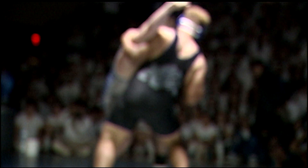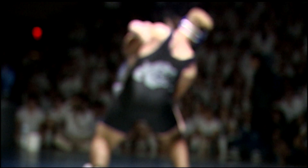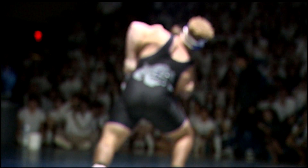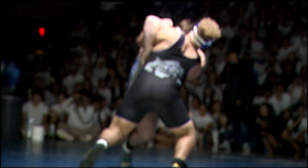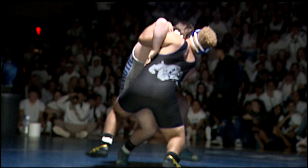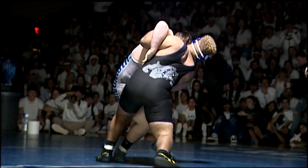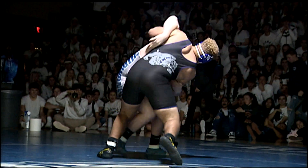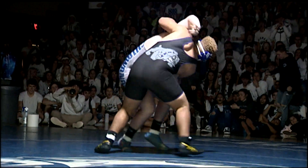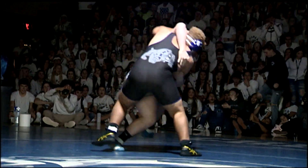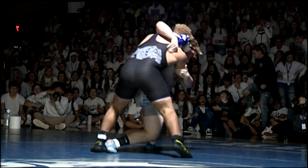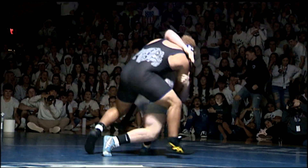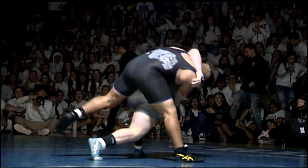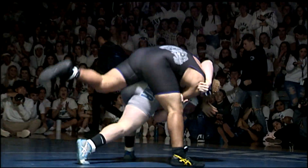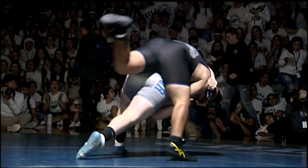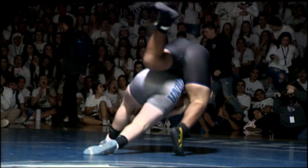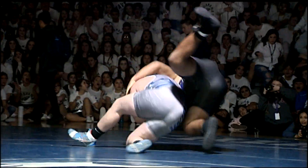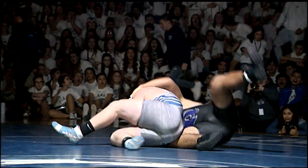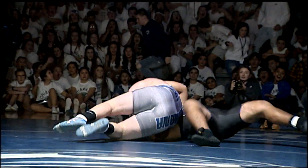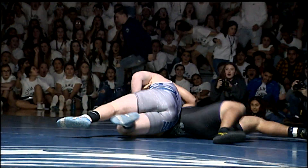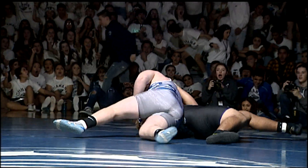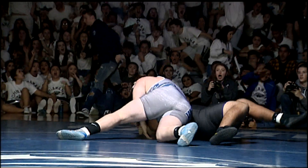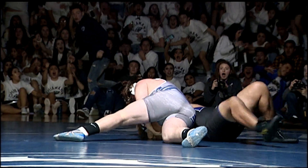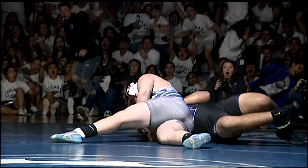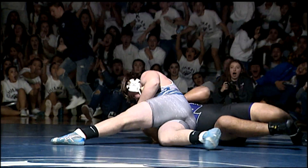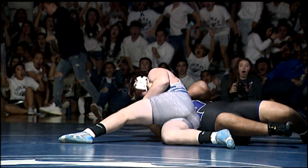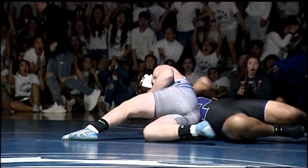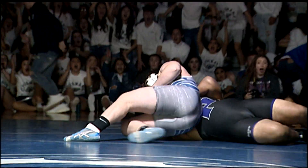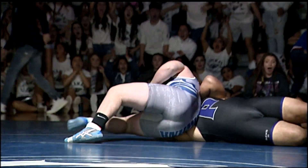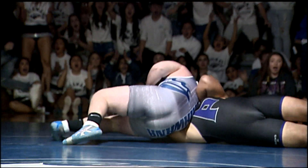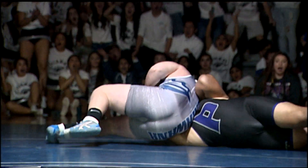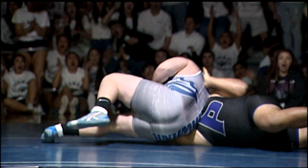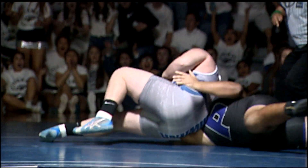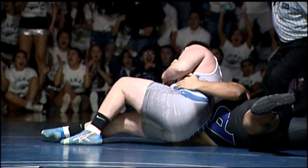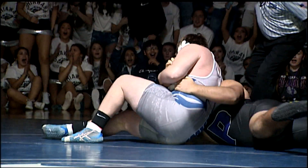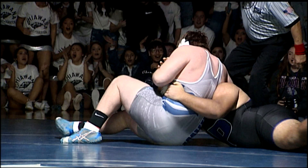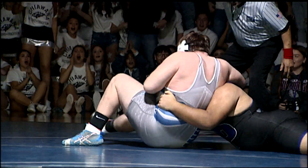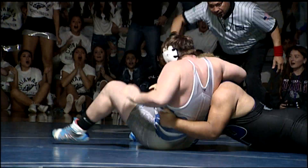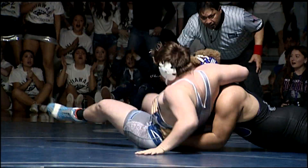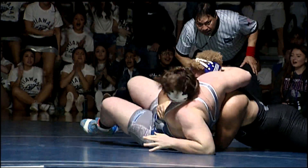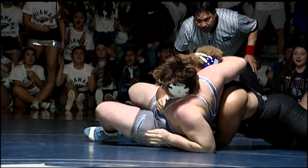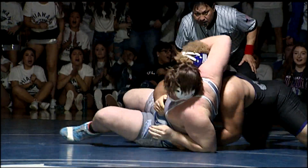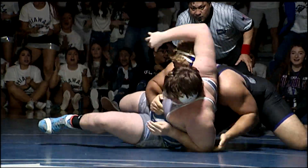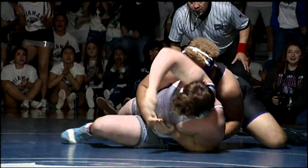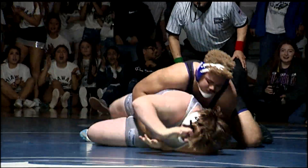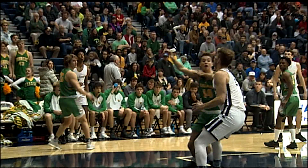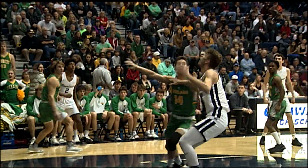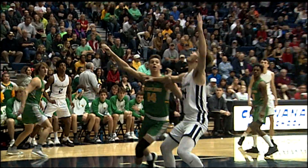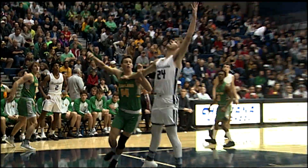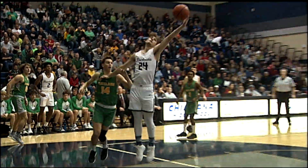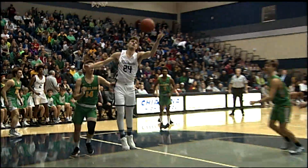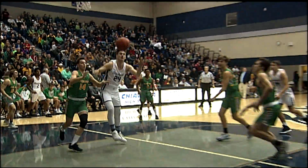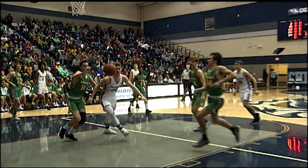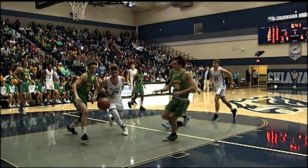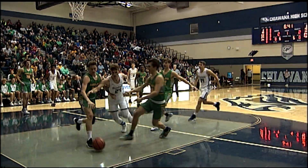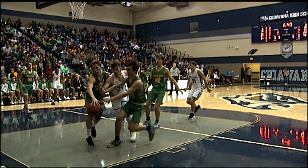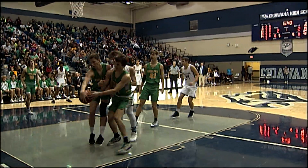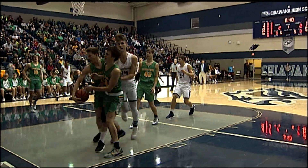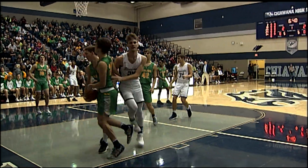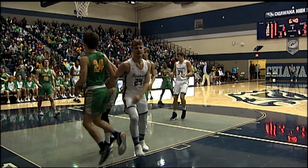If you listen closely at any sporting event, you get a pretty good understanding of what's happening. Whistles blow,